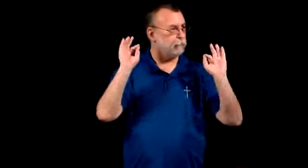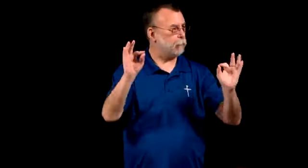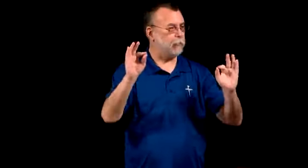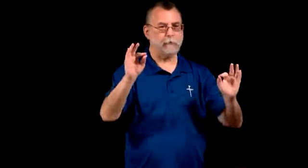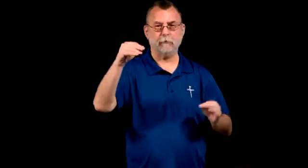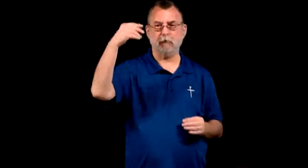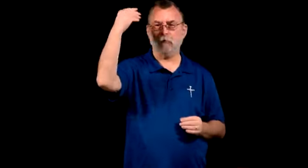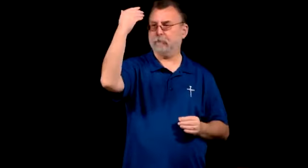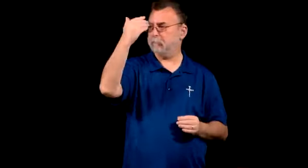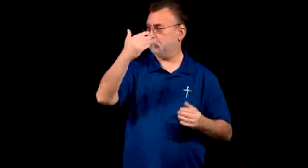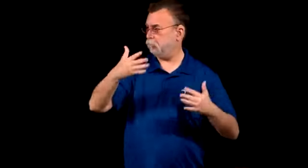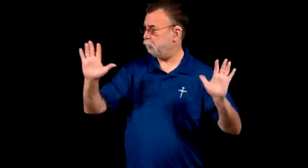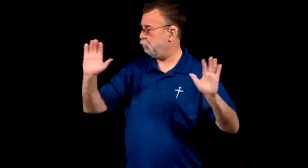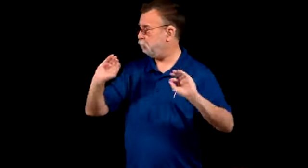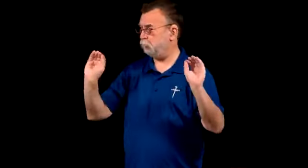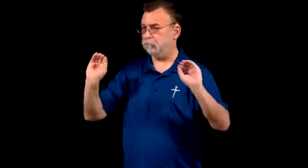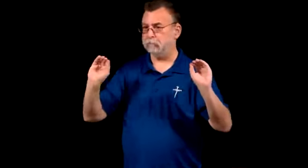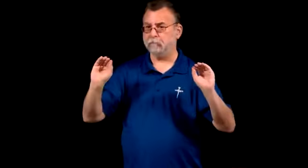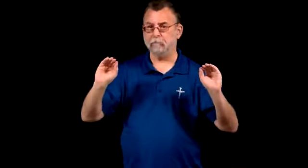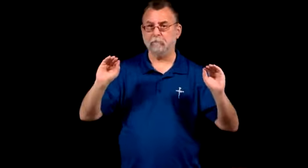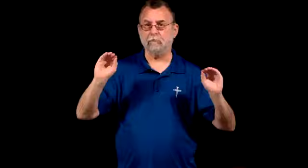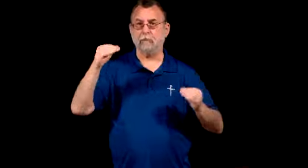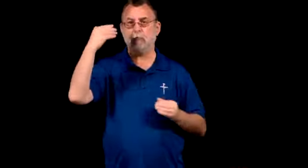more open space if you're feeling hot in this room.